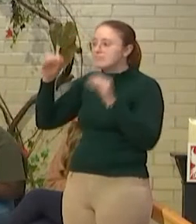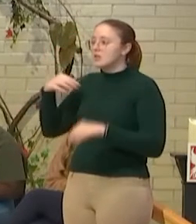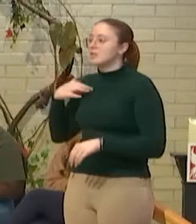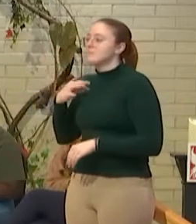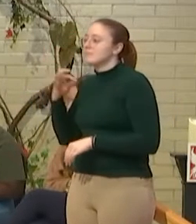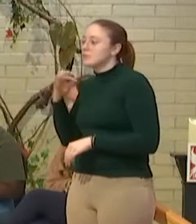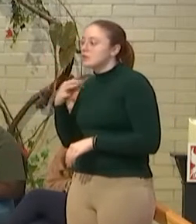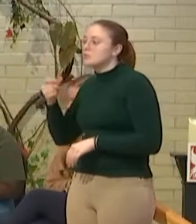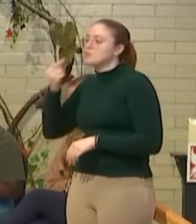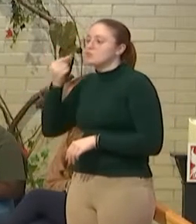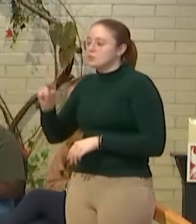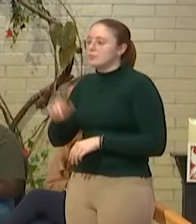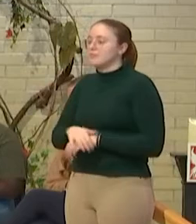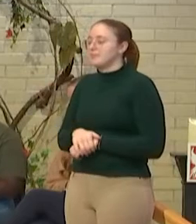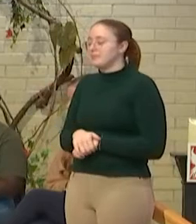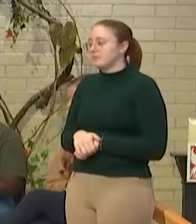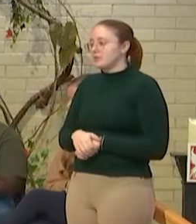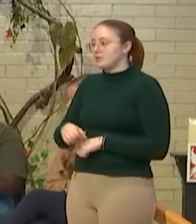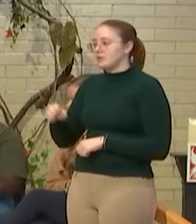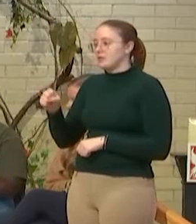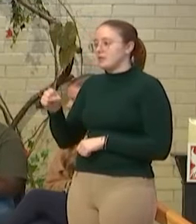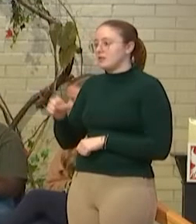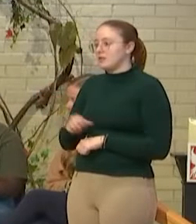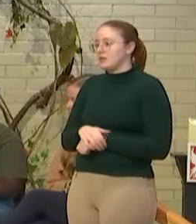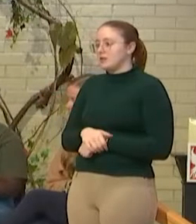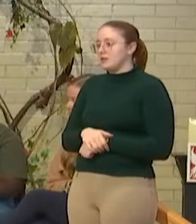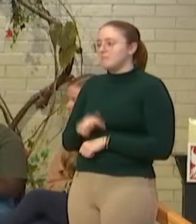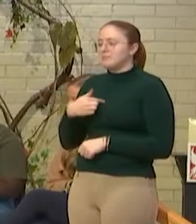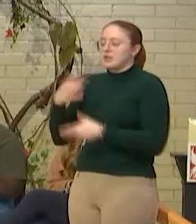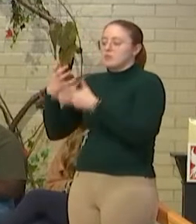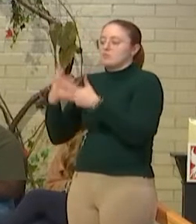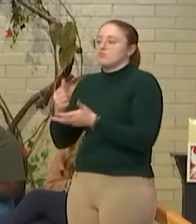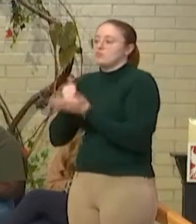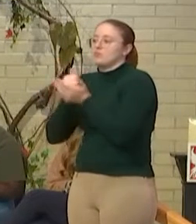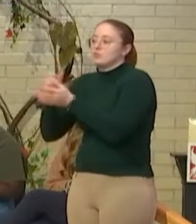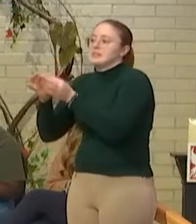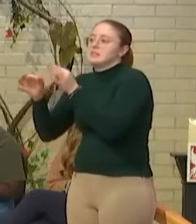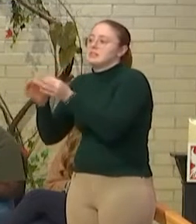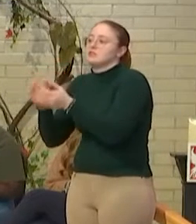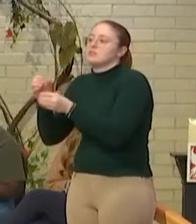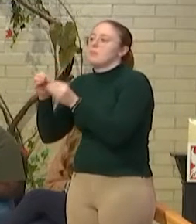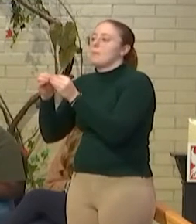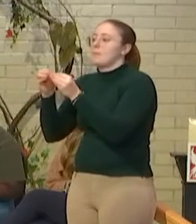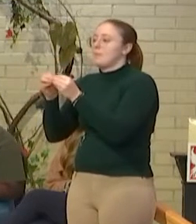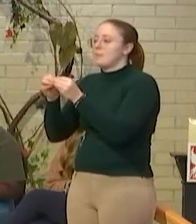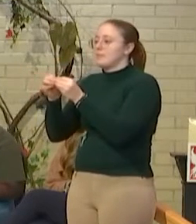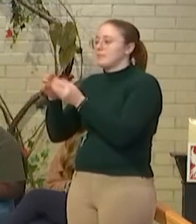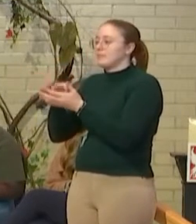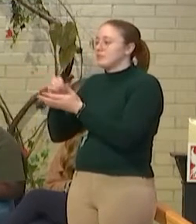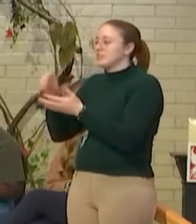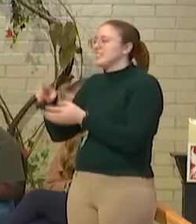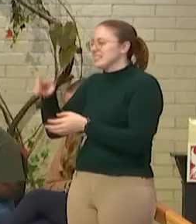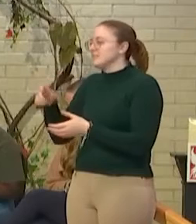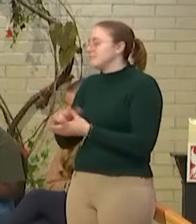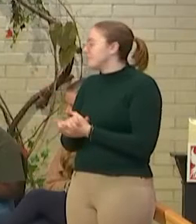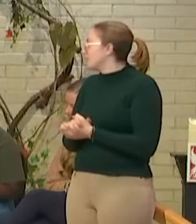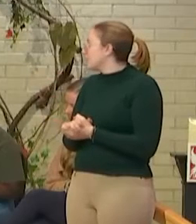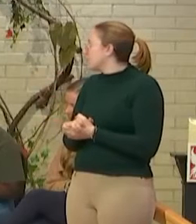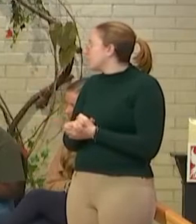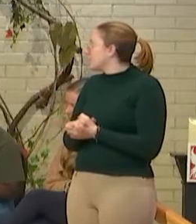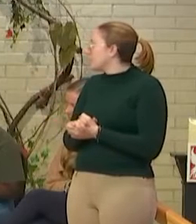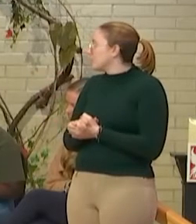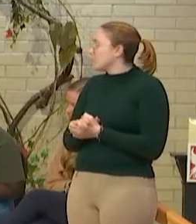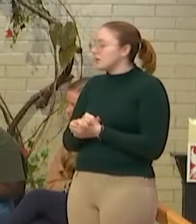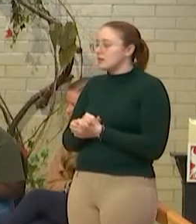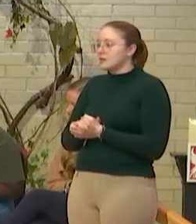presentations and anytime that I have to speak. So thank you for having us all here today. Hi, my name is Madeline. My major